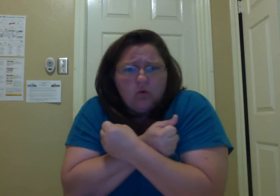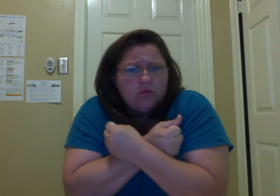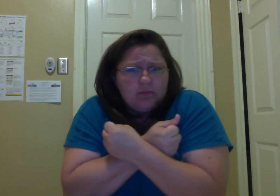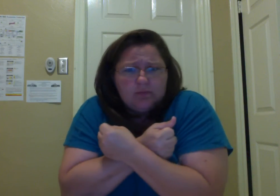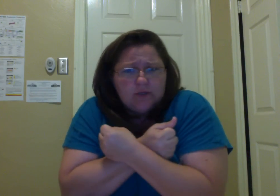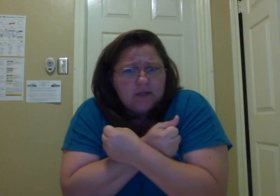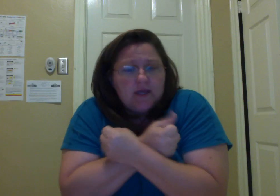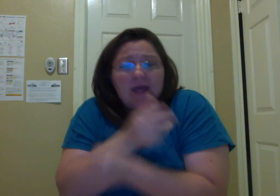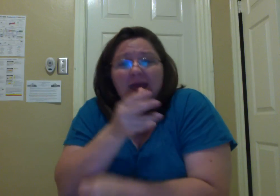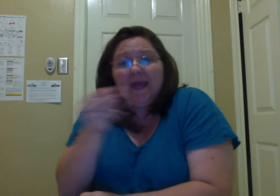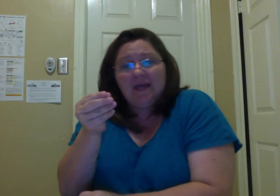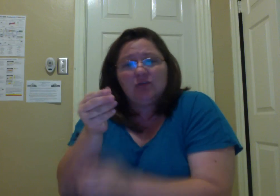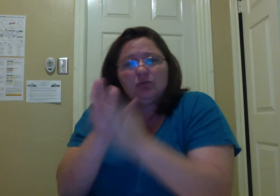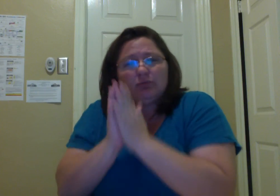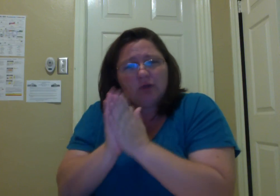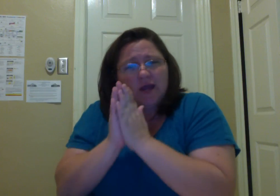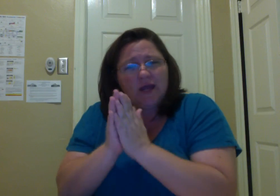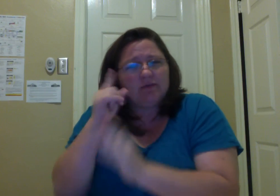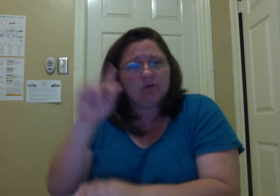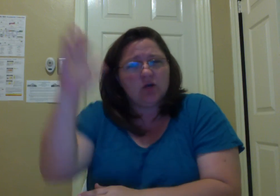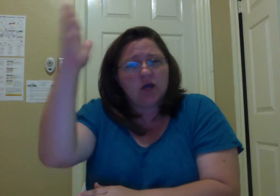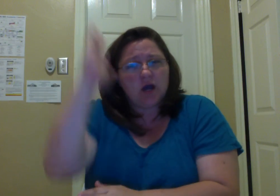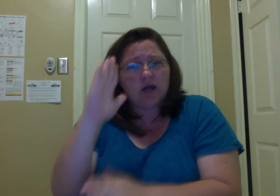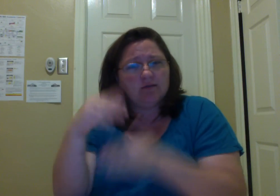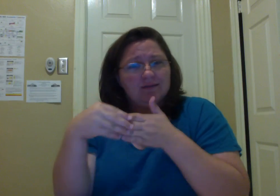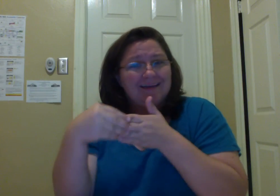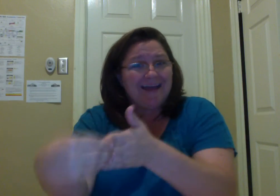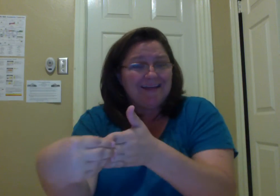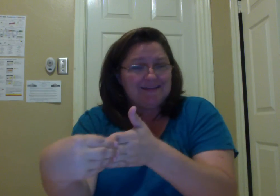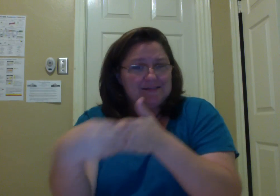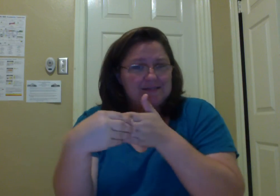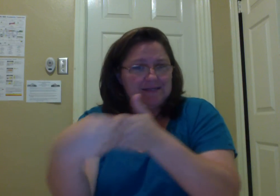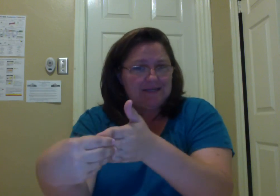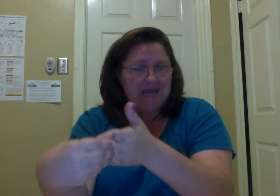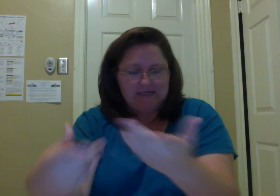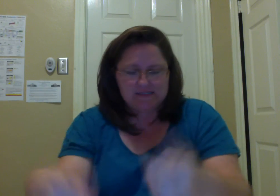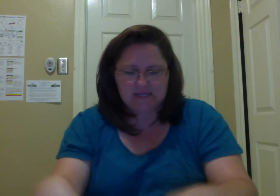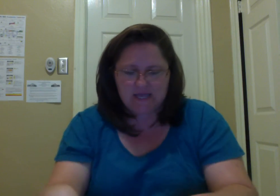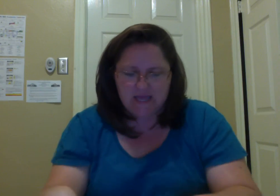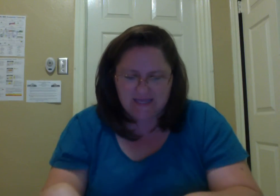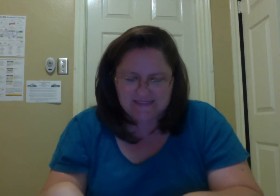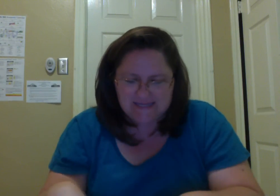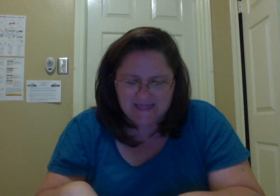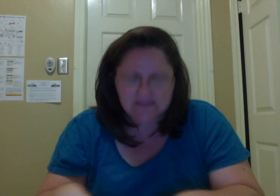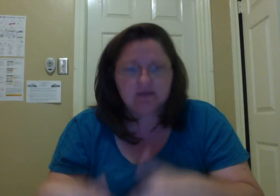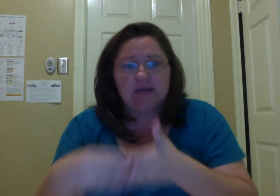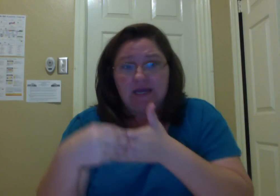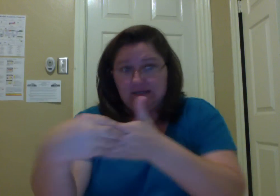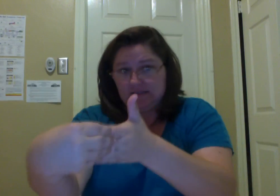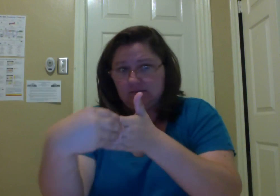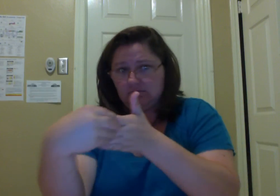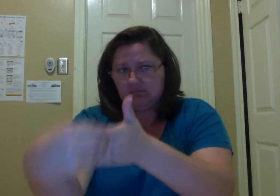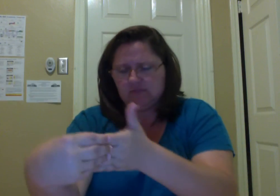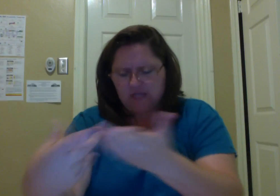them and you pray for God's guidance. And Dan, guidance. It's kind of a